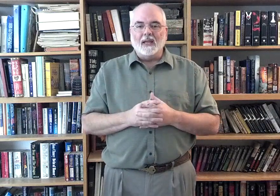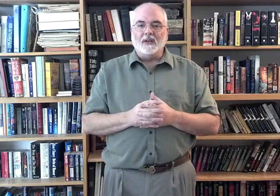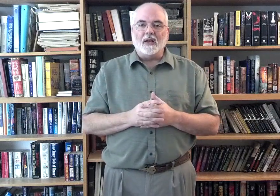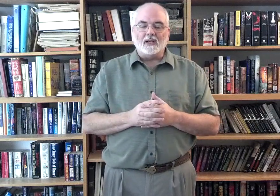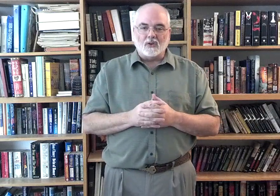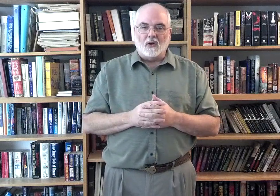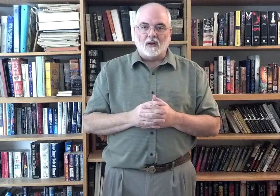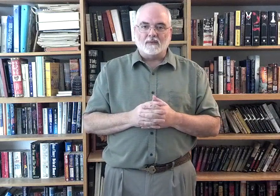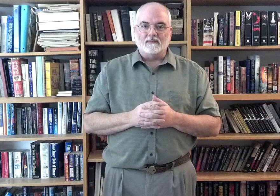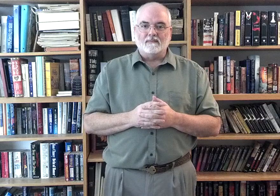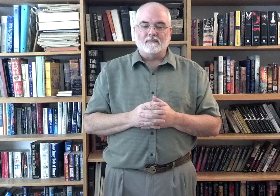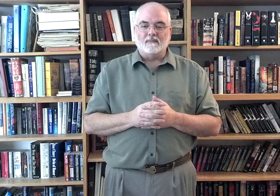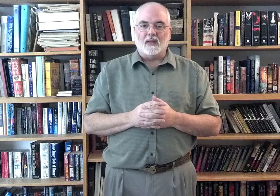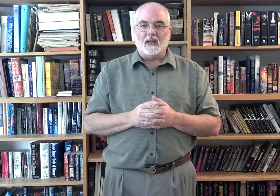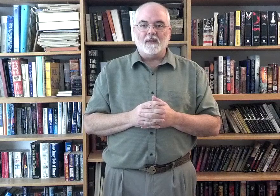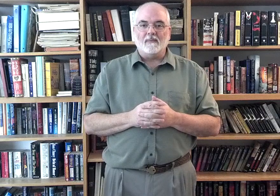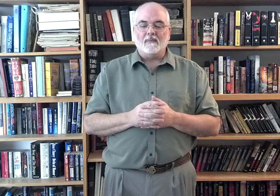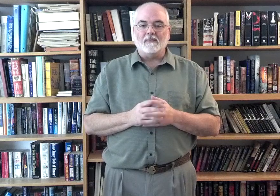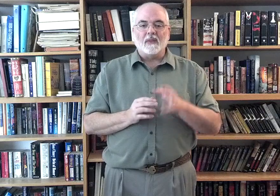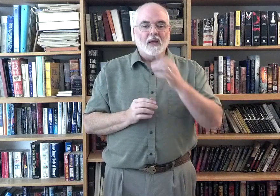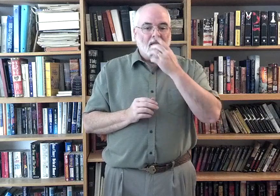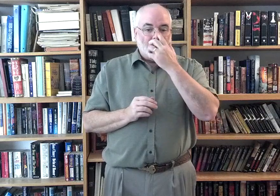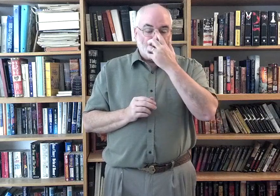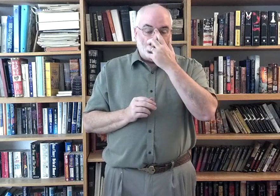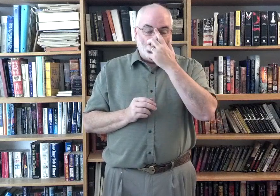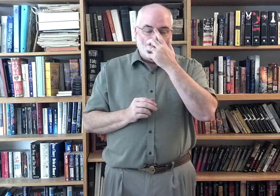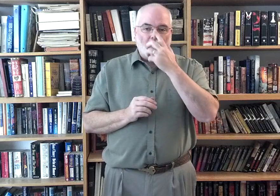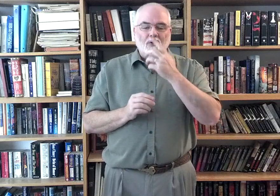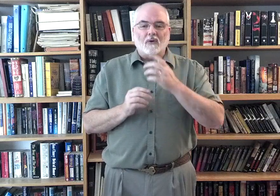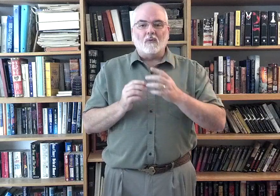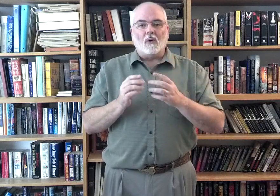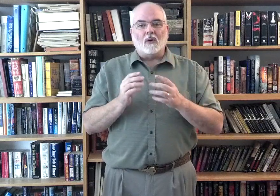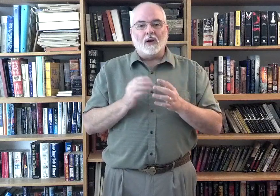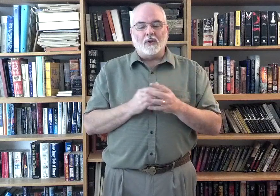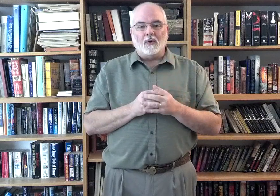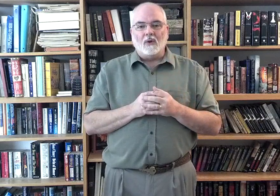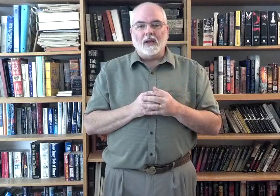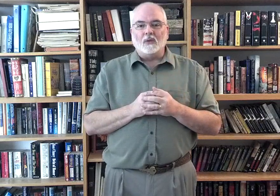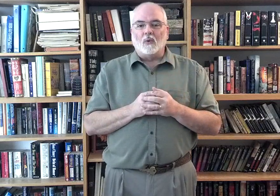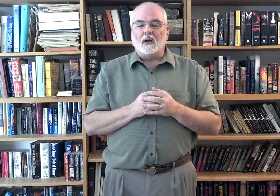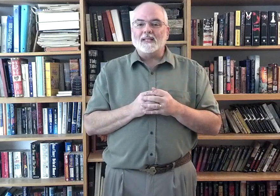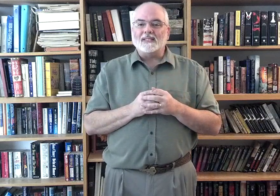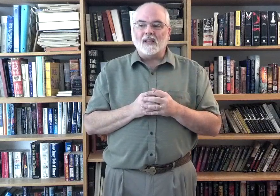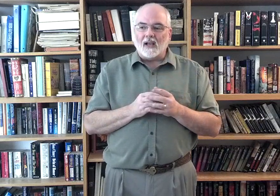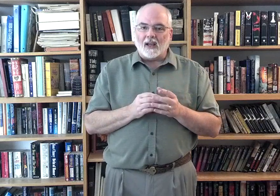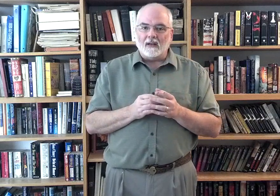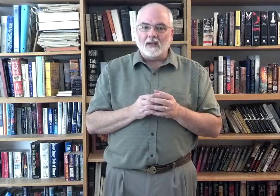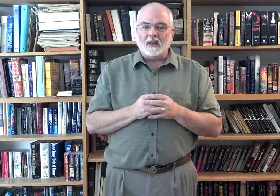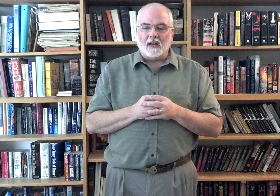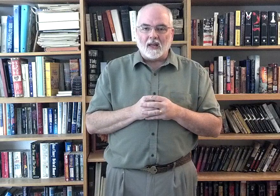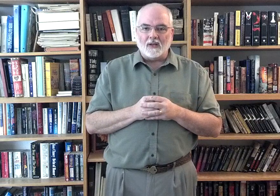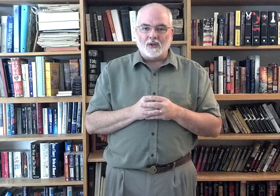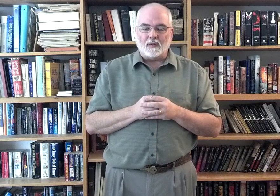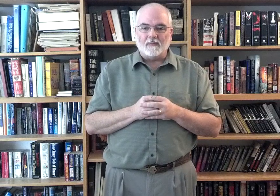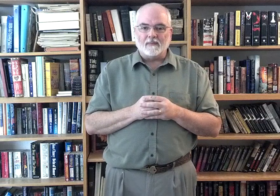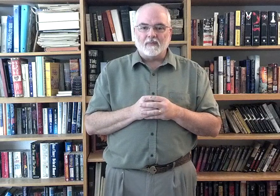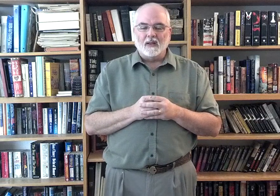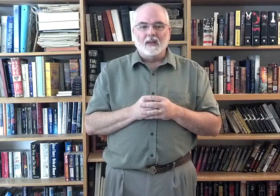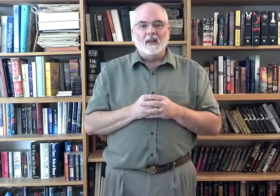a song, okay? So what we're going to do is we're going to sign Elijah.